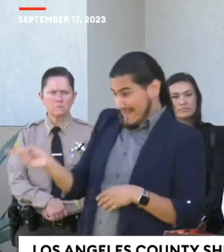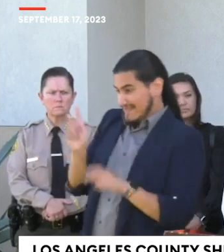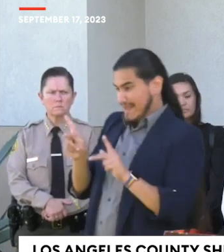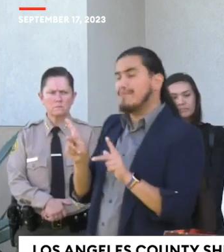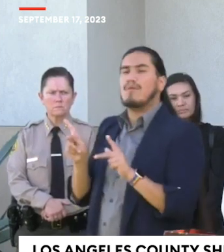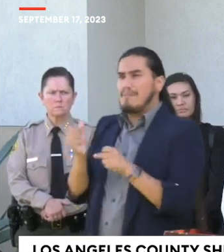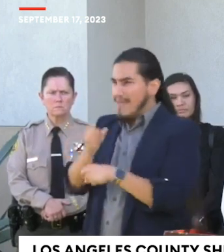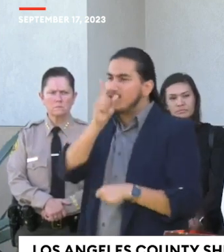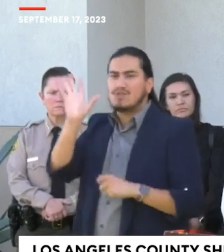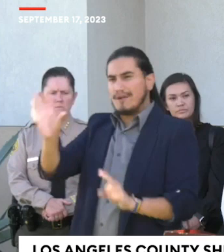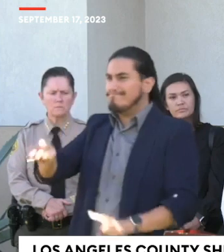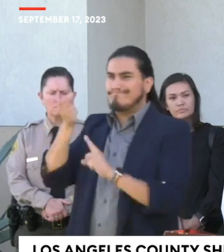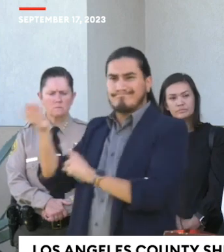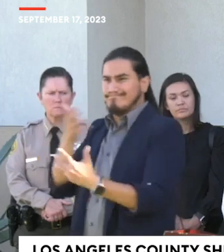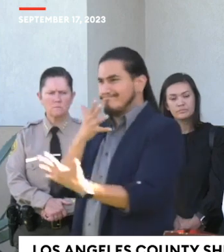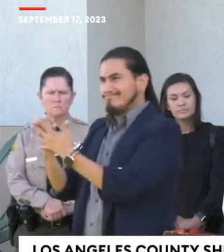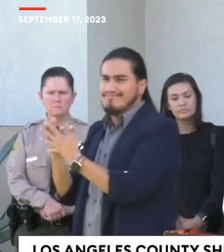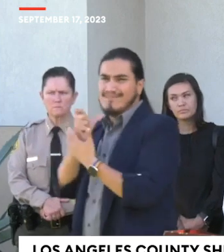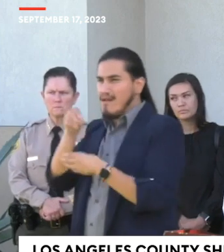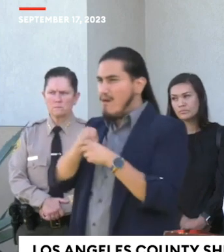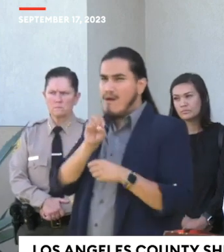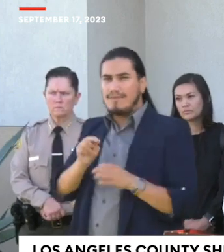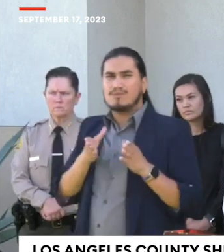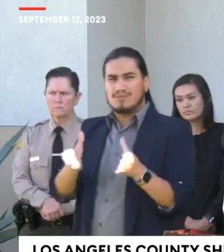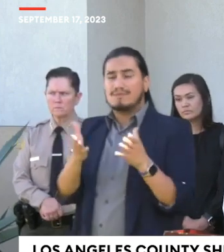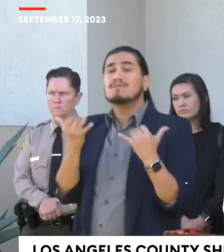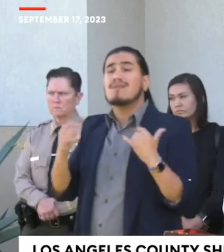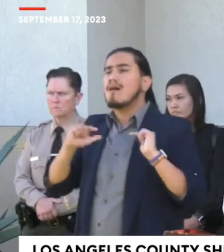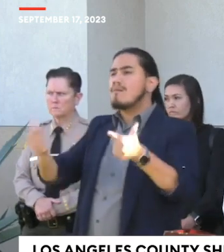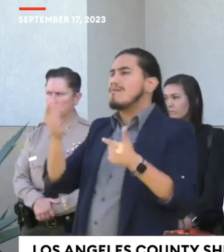street. So with that, questions, please.